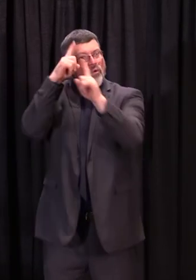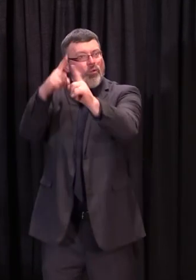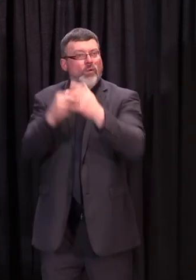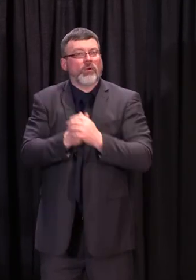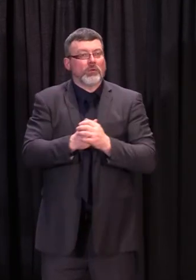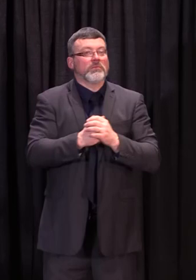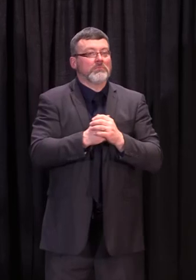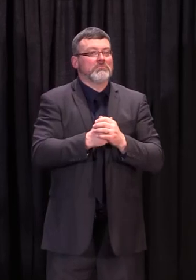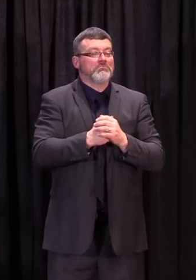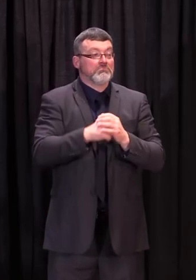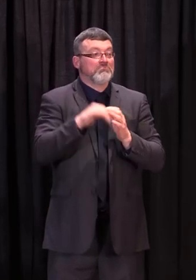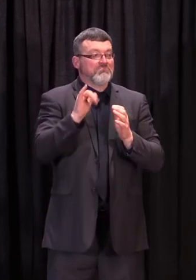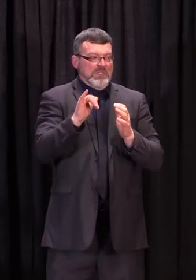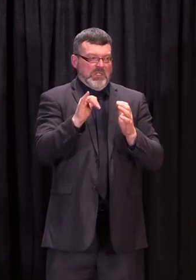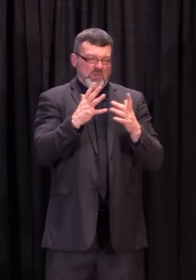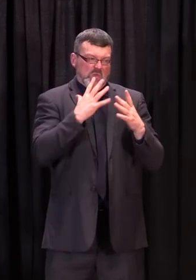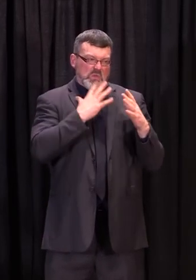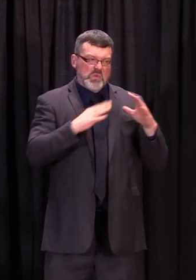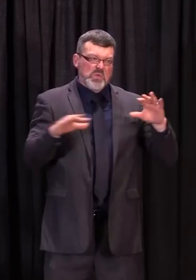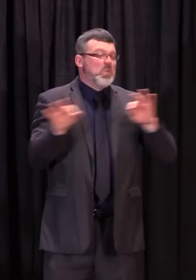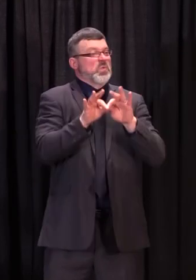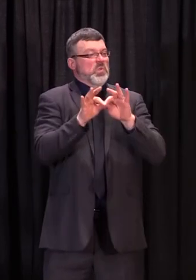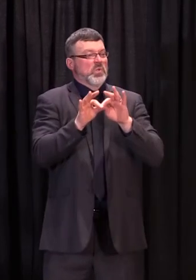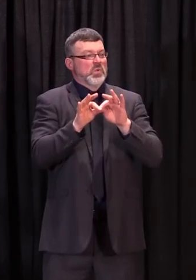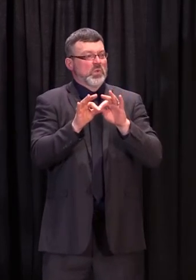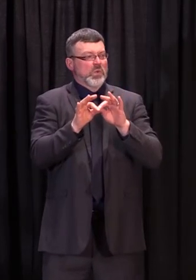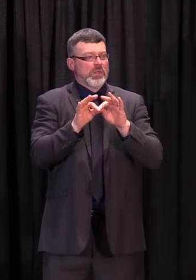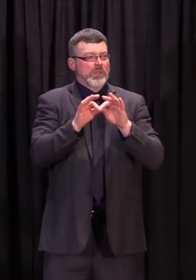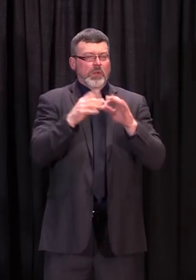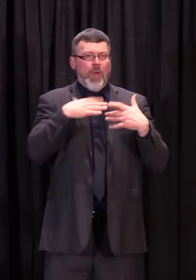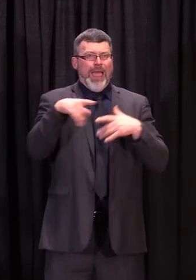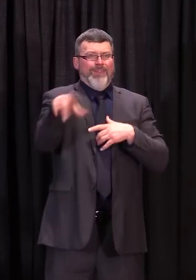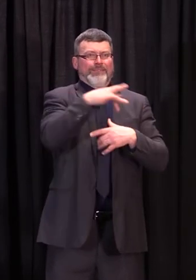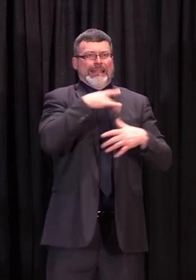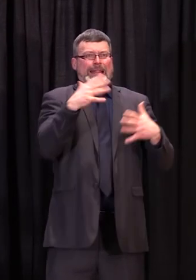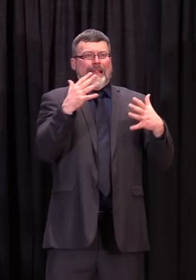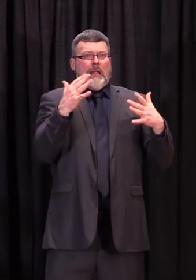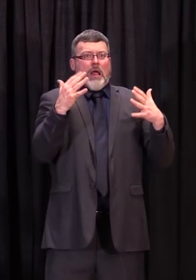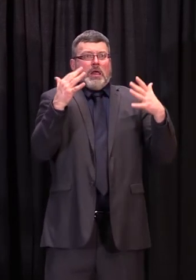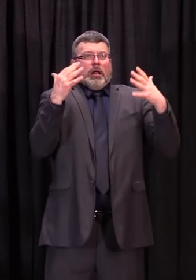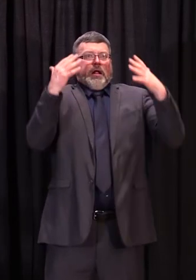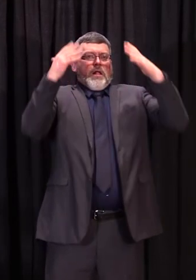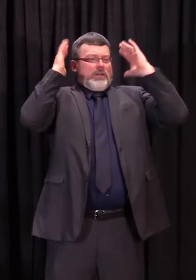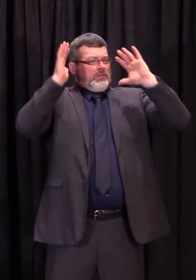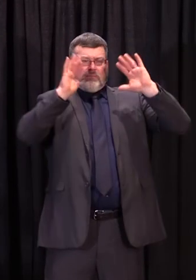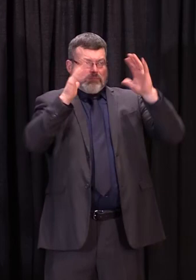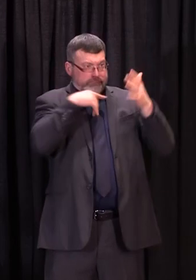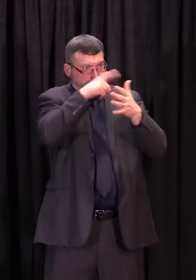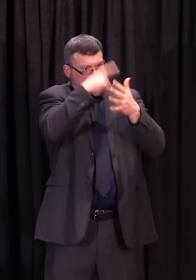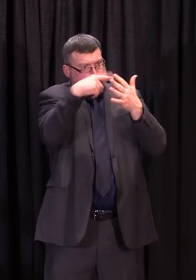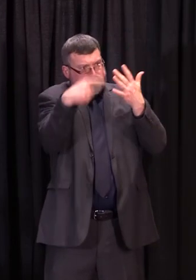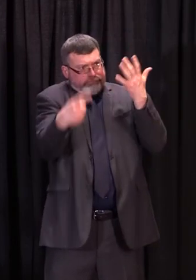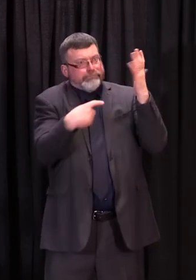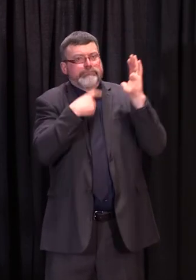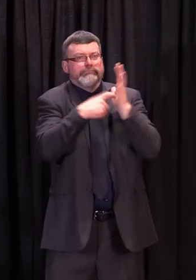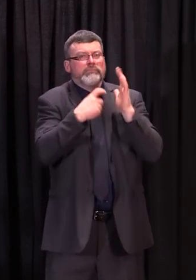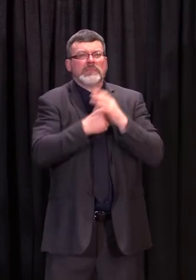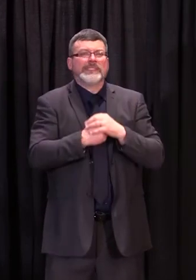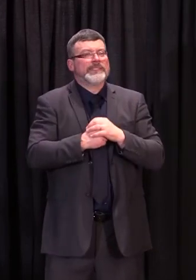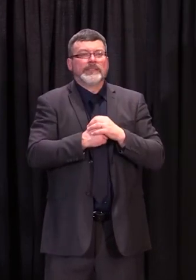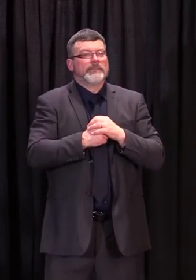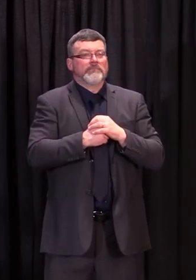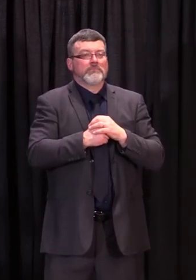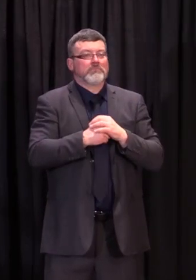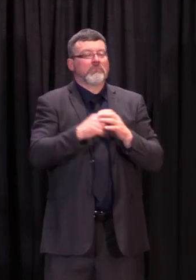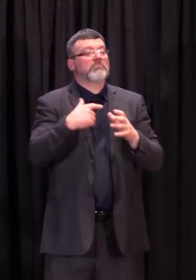Importantly, rather than overwhelming Vermonters with mandates they can't afford, we'll include them in this